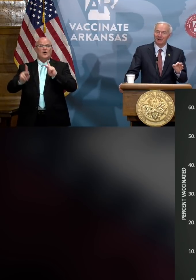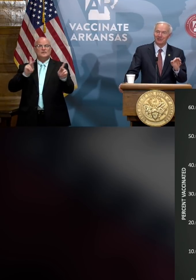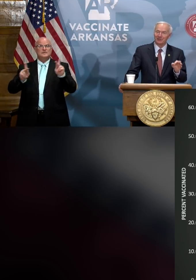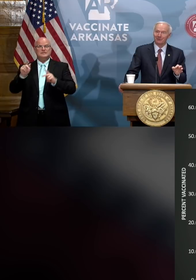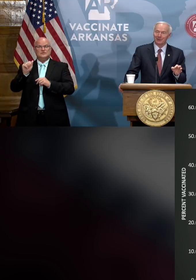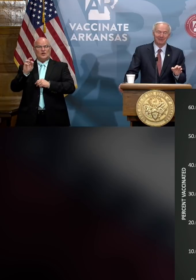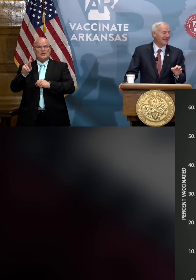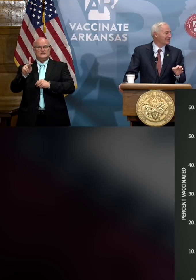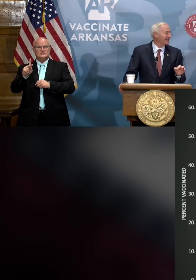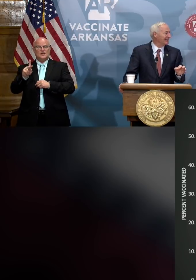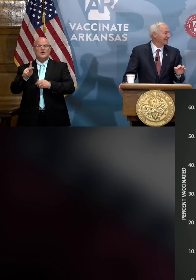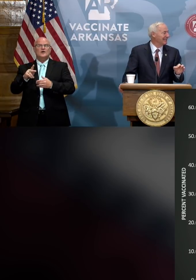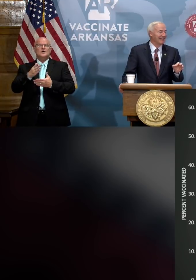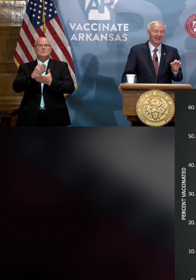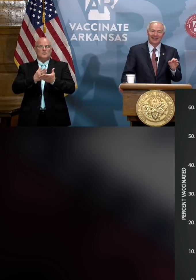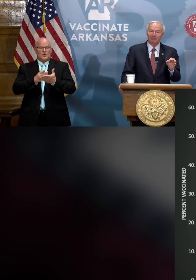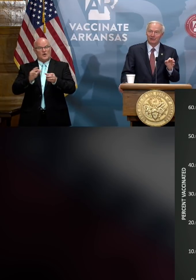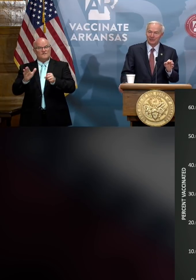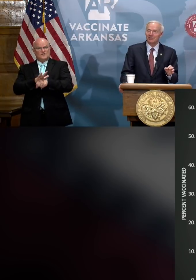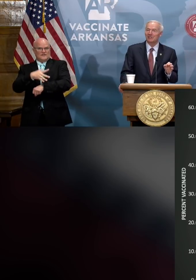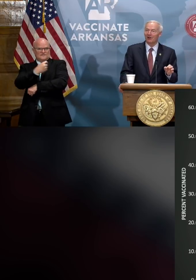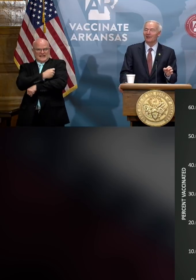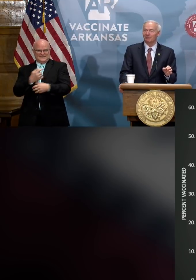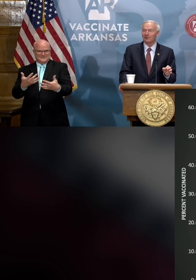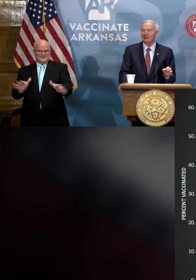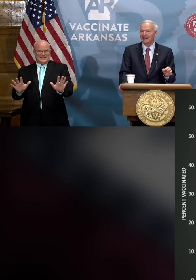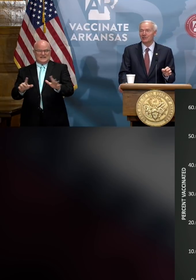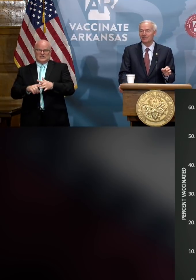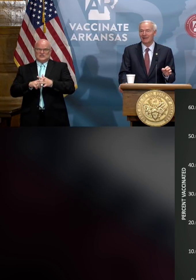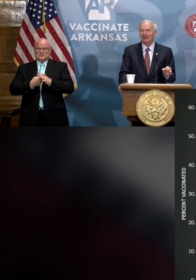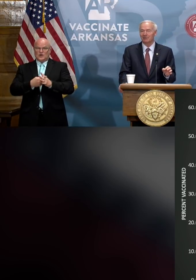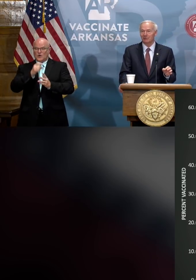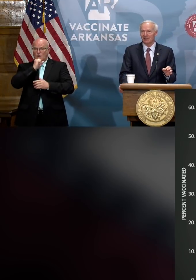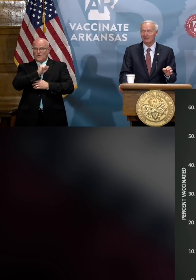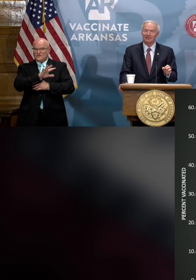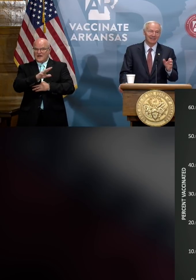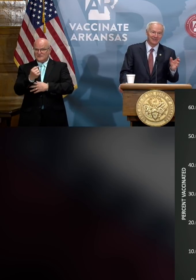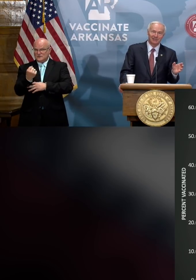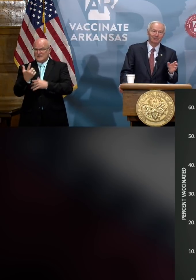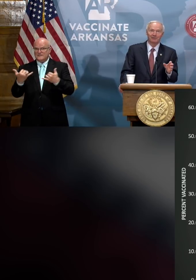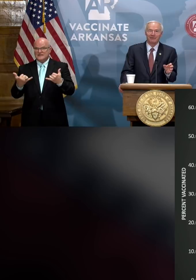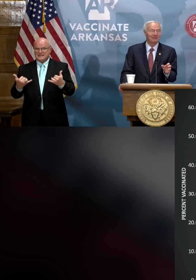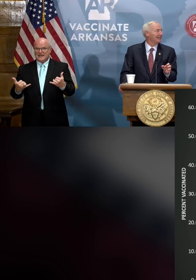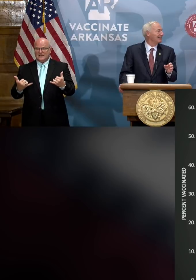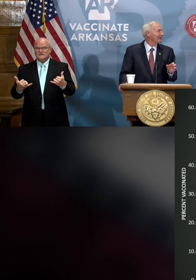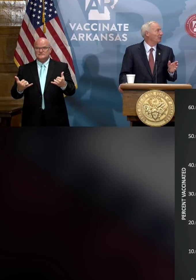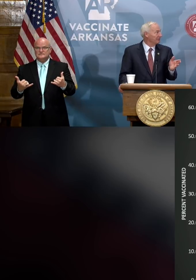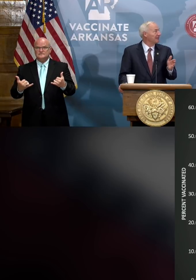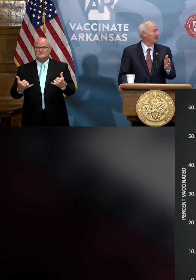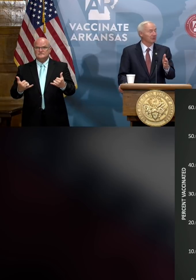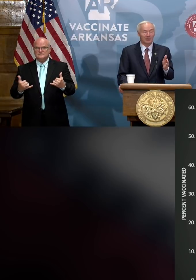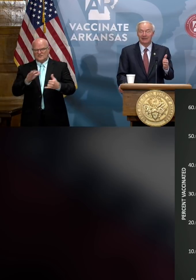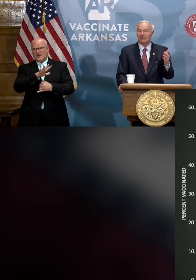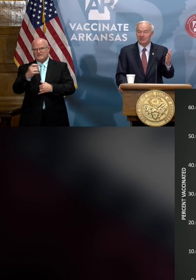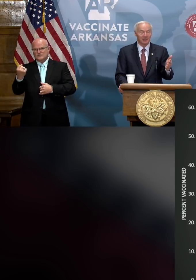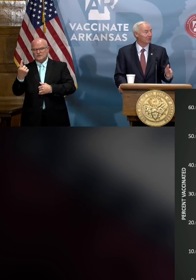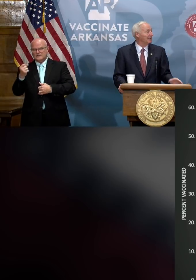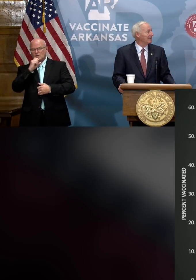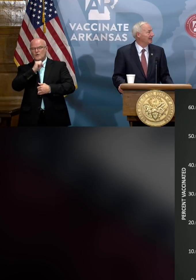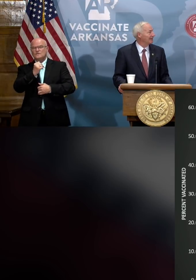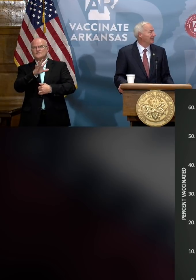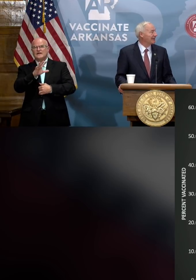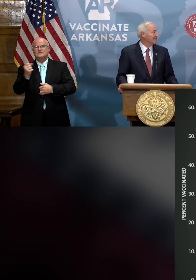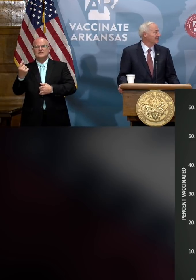Kansans partially or fully vaccinated. And we just started with the ages 5 to 11 and 5 to 11.